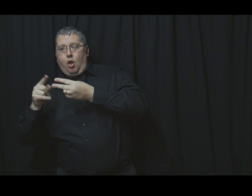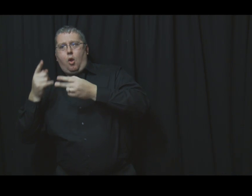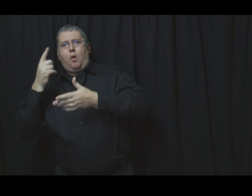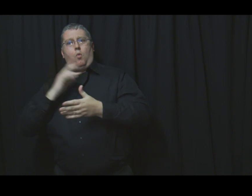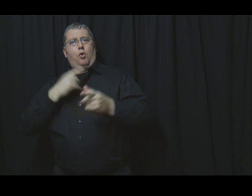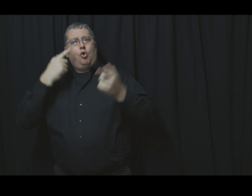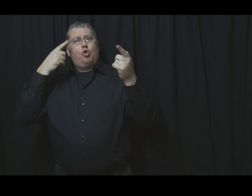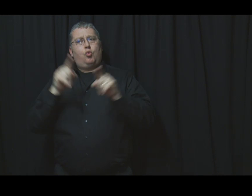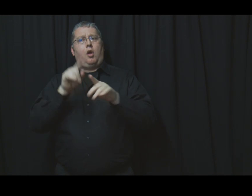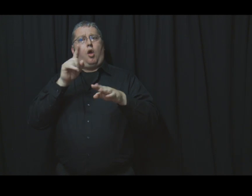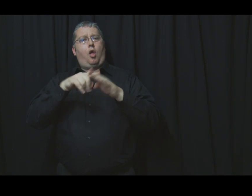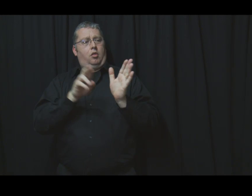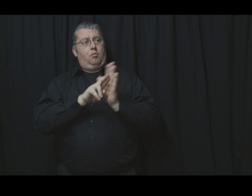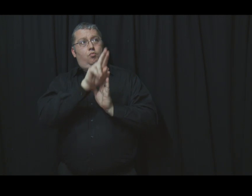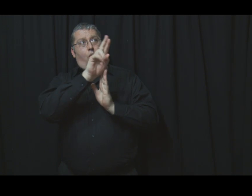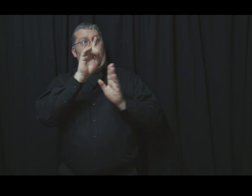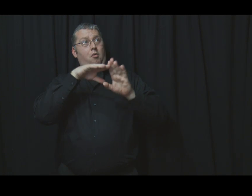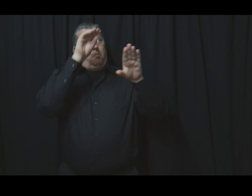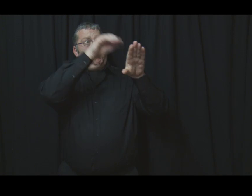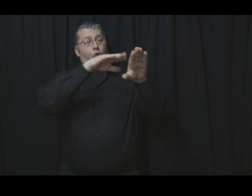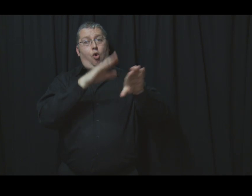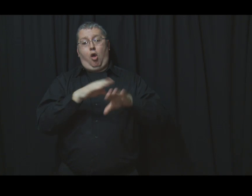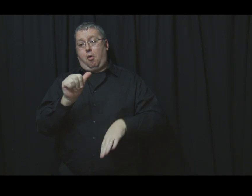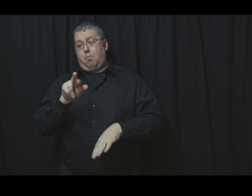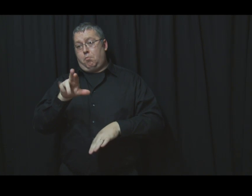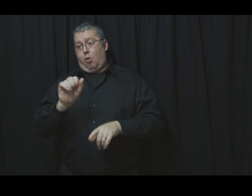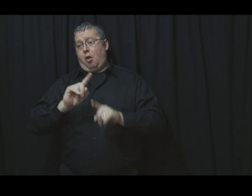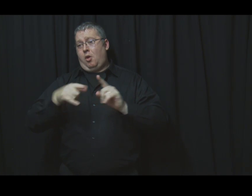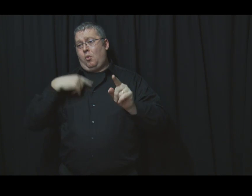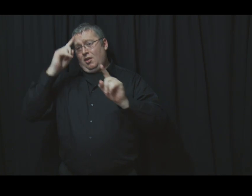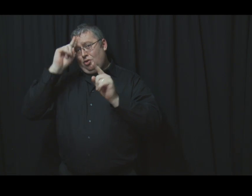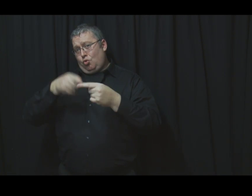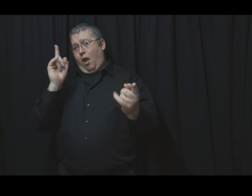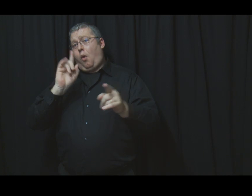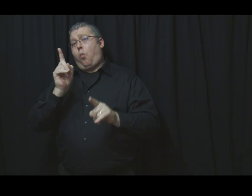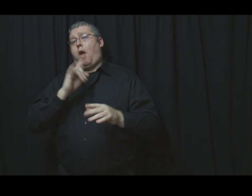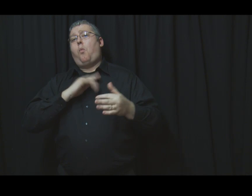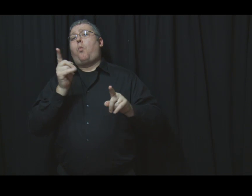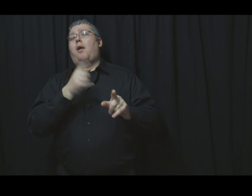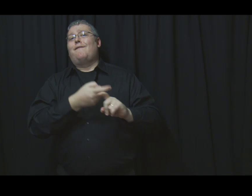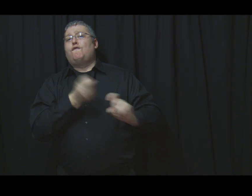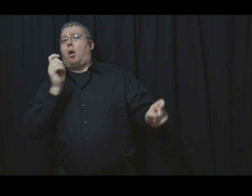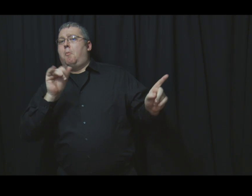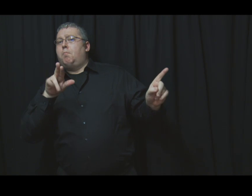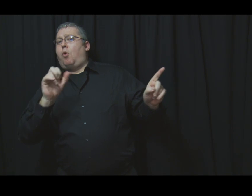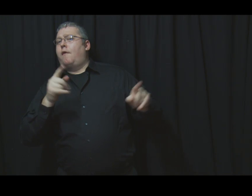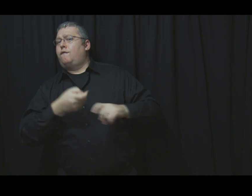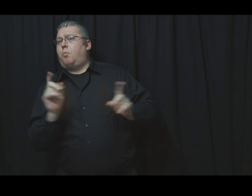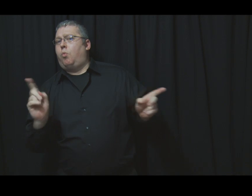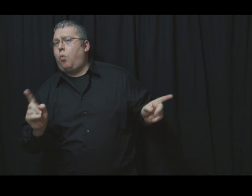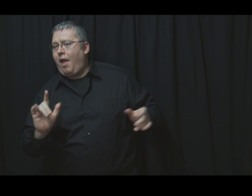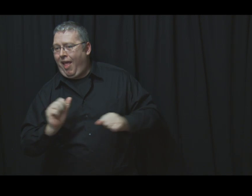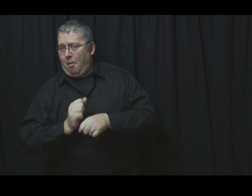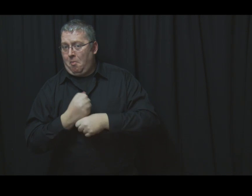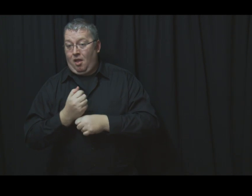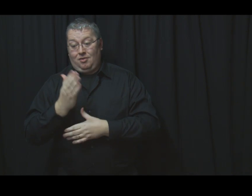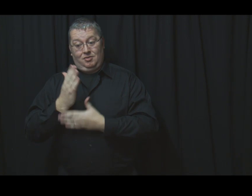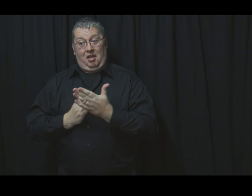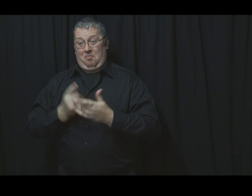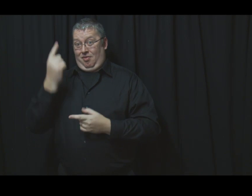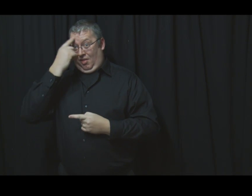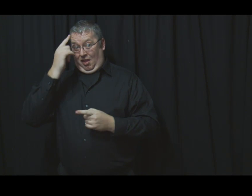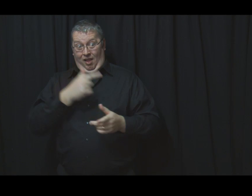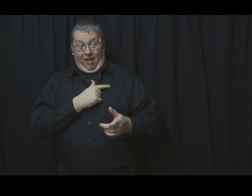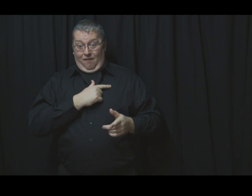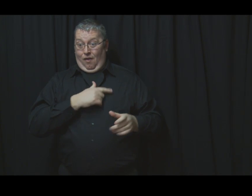going to disagree on how to interpret the origin of Mars. I mean, there are some people that believe there was even a global flood on Mars and there's no